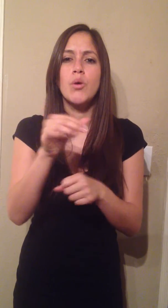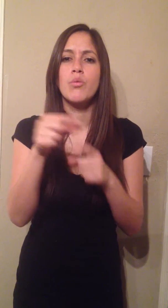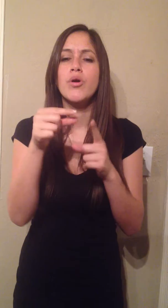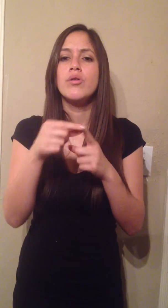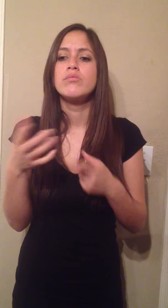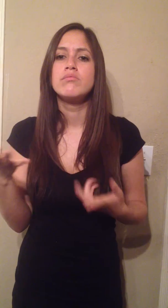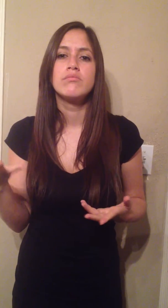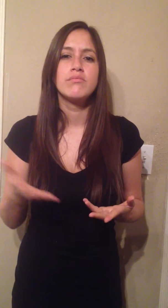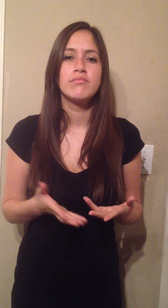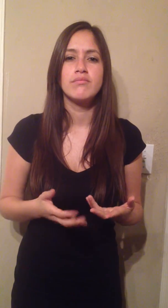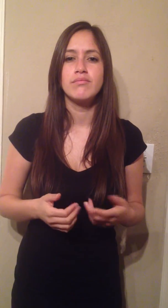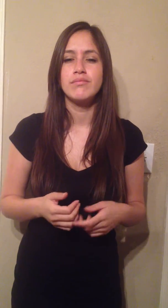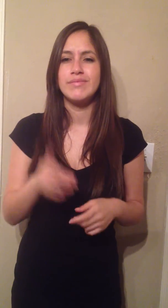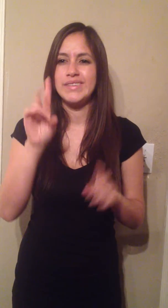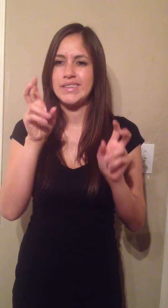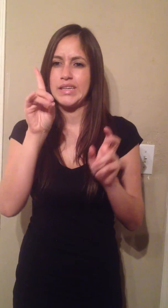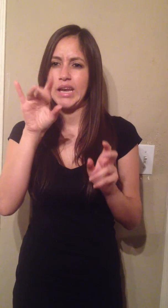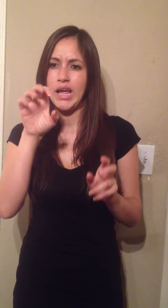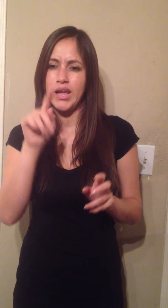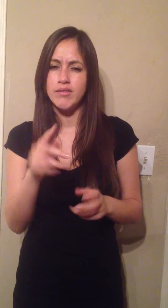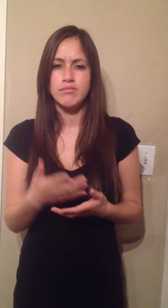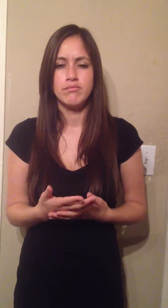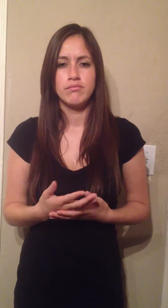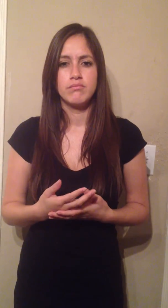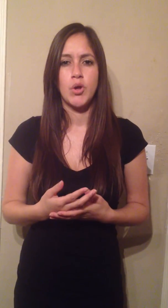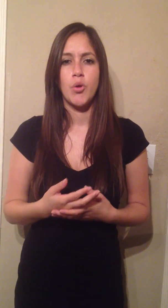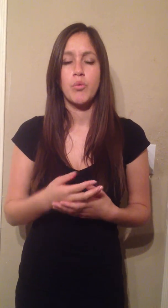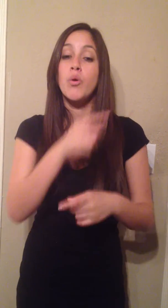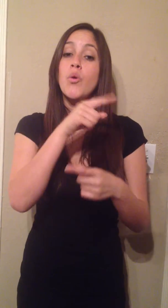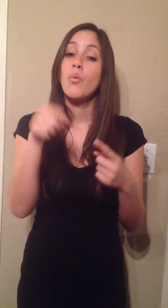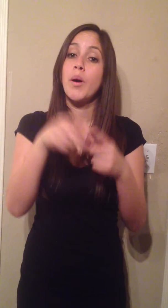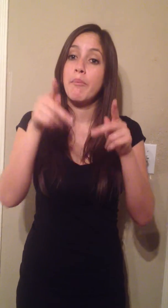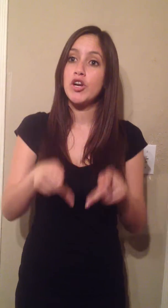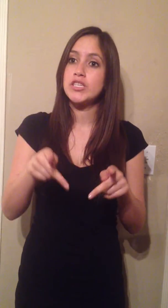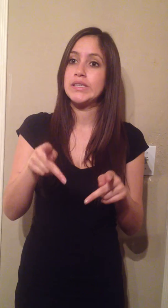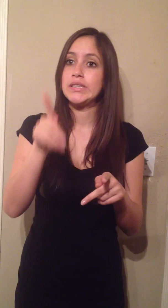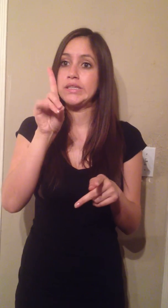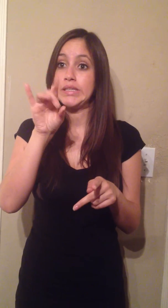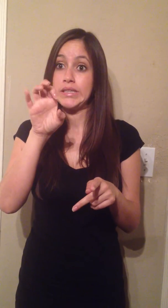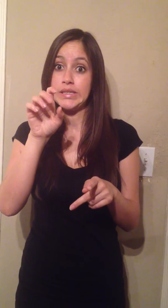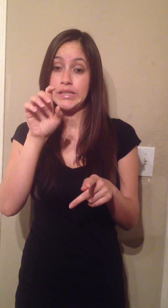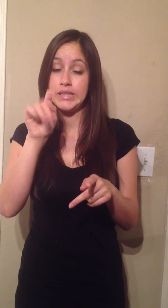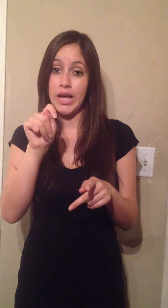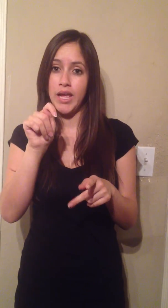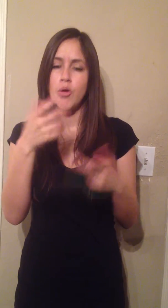Yeah, that's right. When somebody goes on a diet and they lose a lot of weight, what happens to their body? It shrinks,